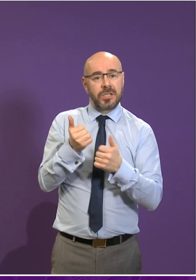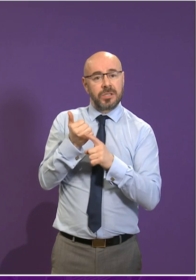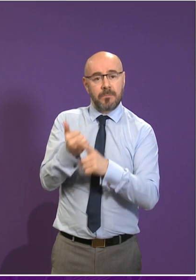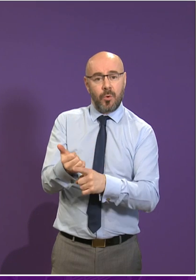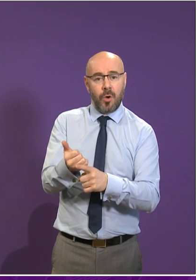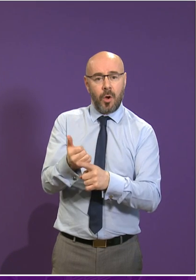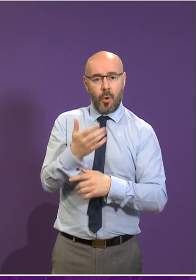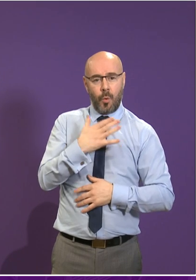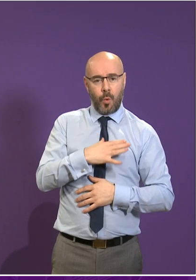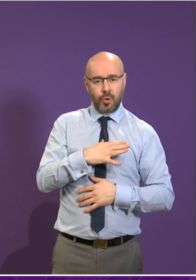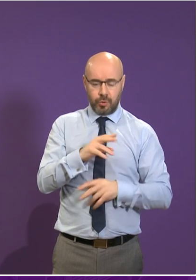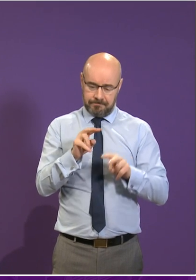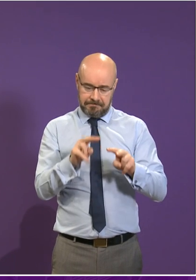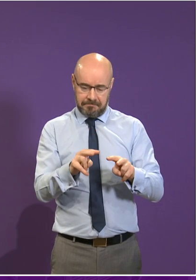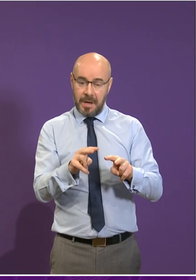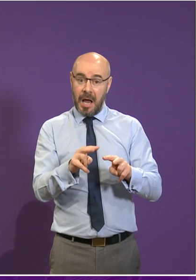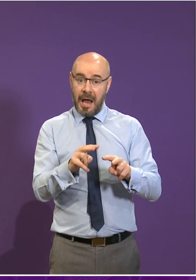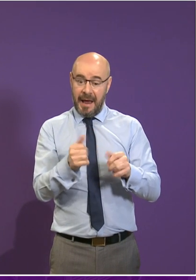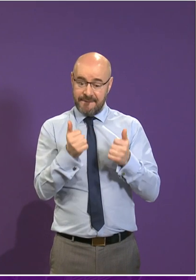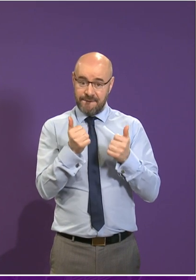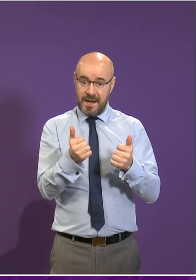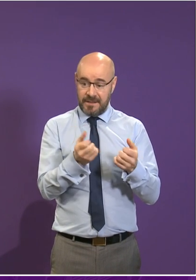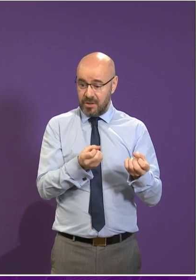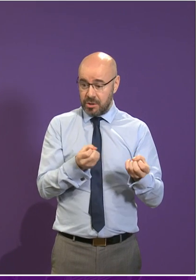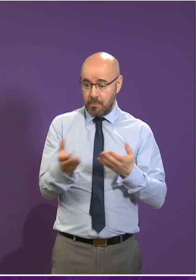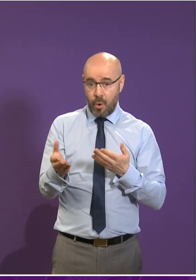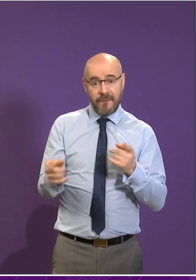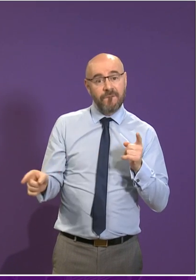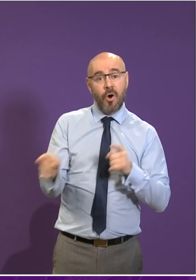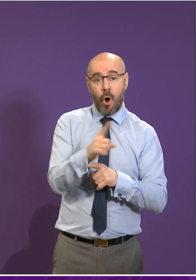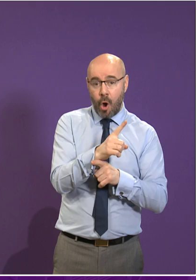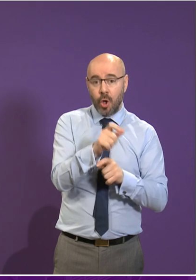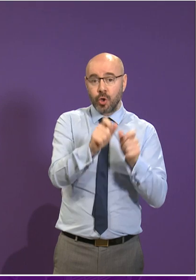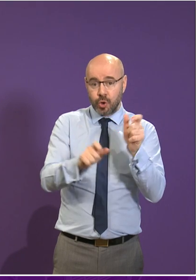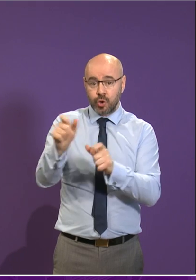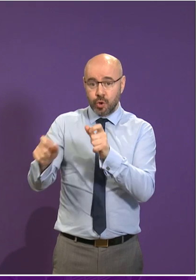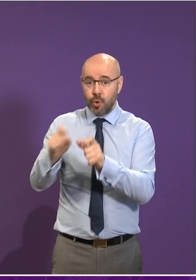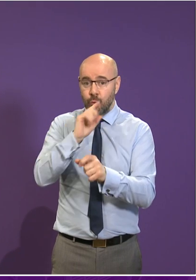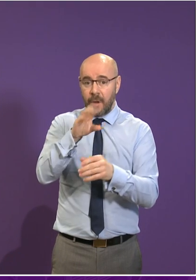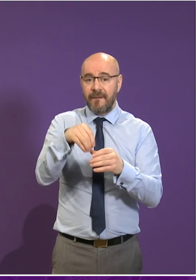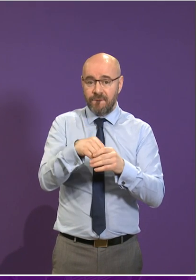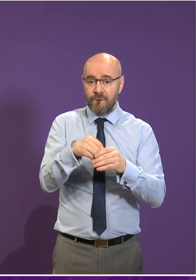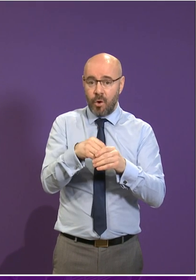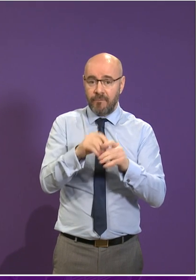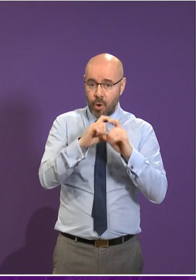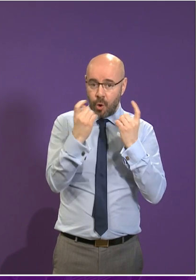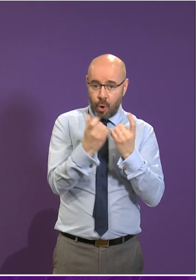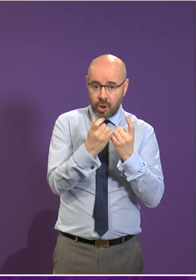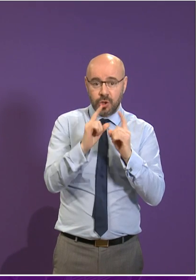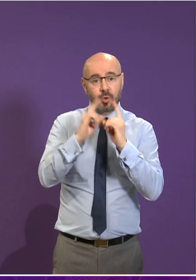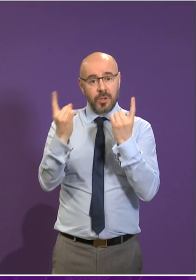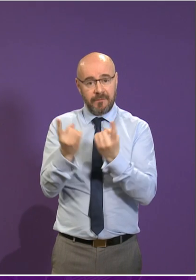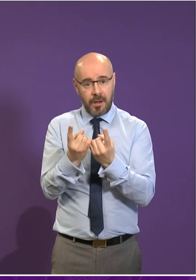assess the effectiveness of the system for student support for all students engaged in further and higher education in Scotland and